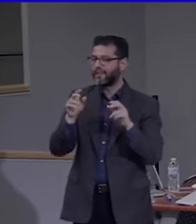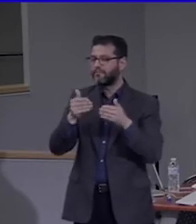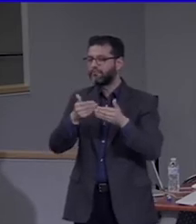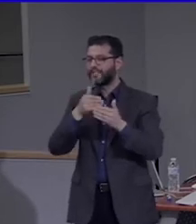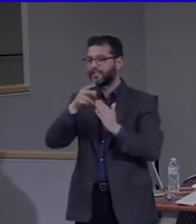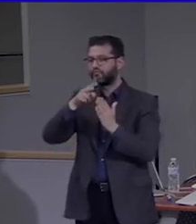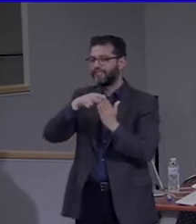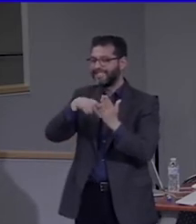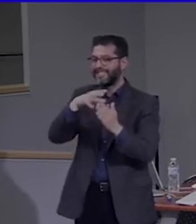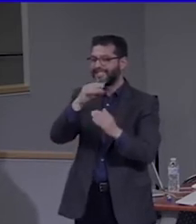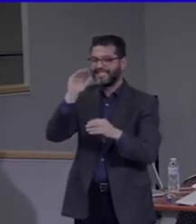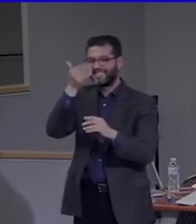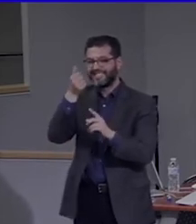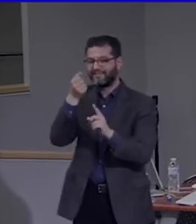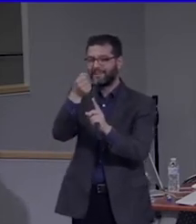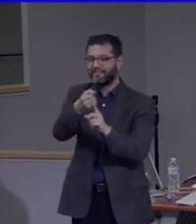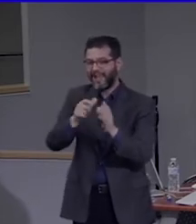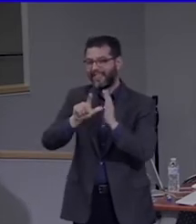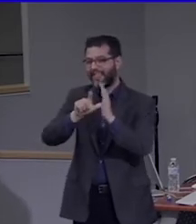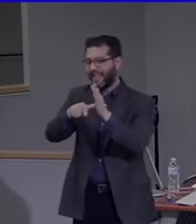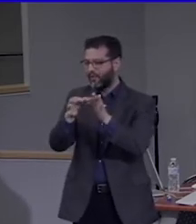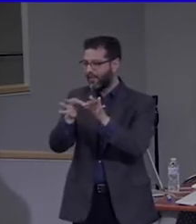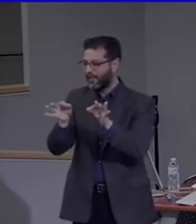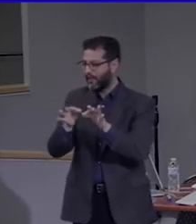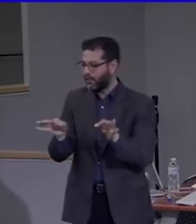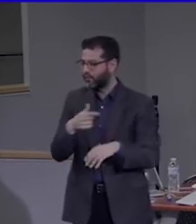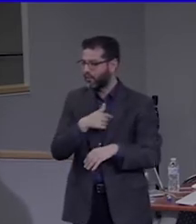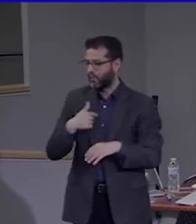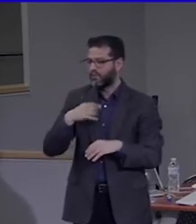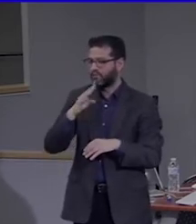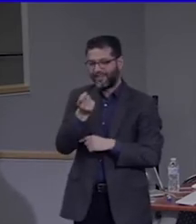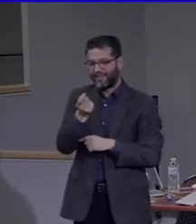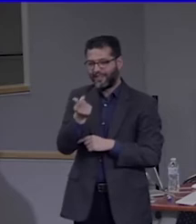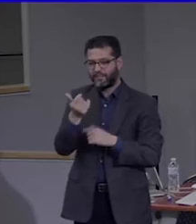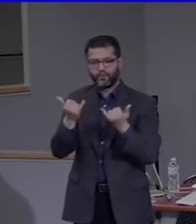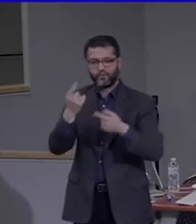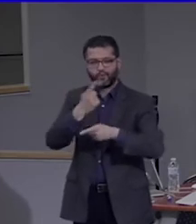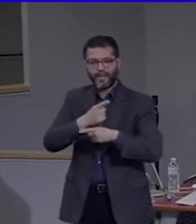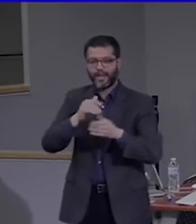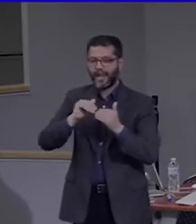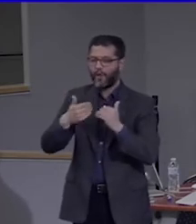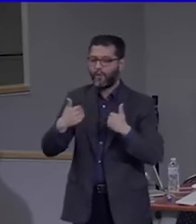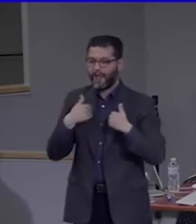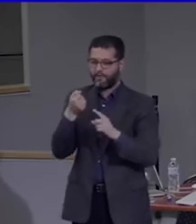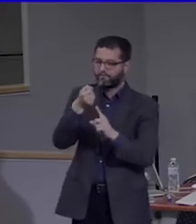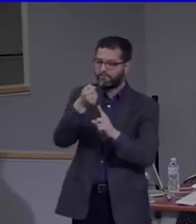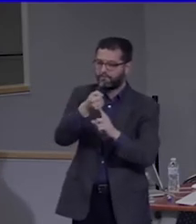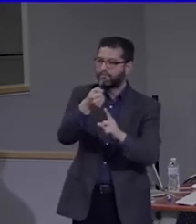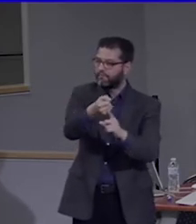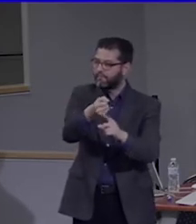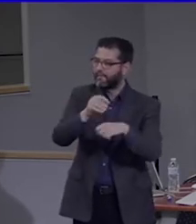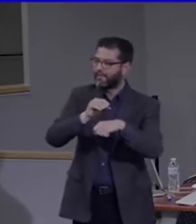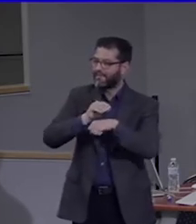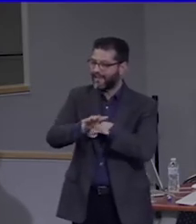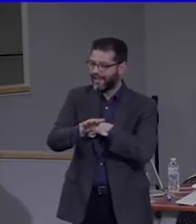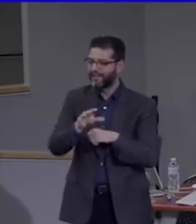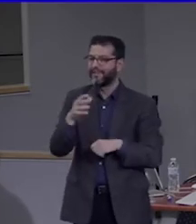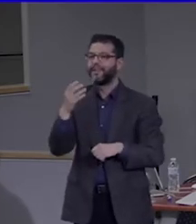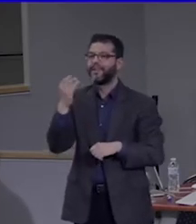on later language and we talked a little bit about this today how there's a knock-on effect of having a